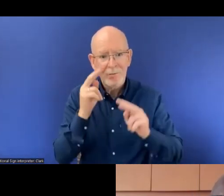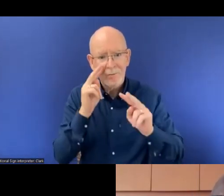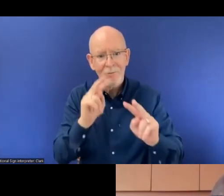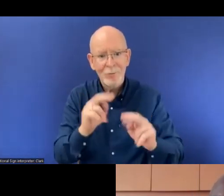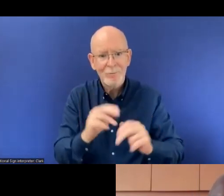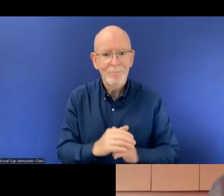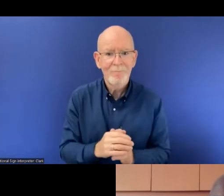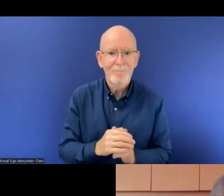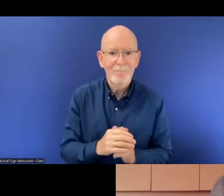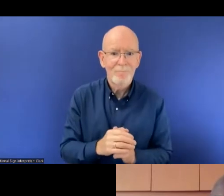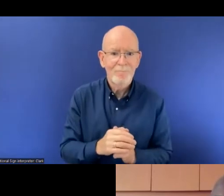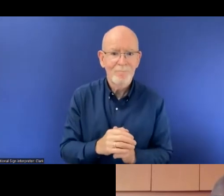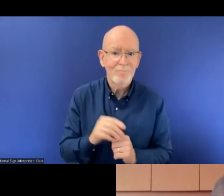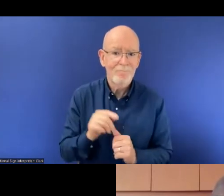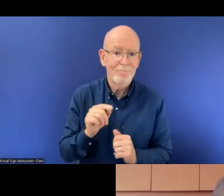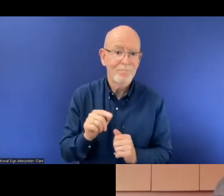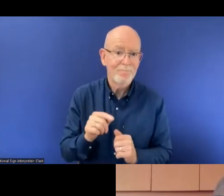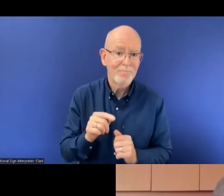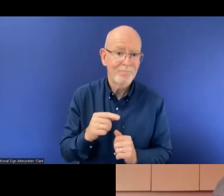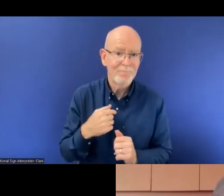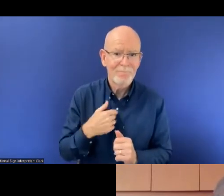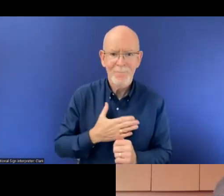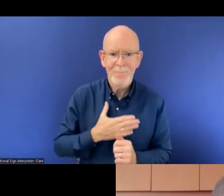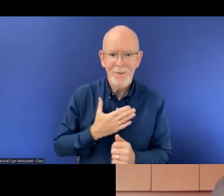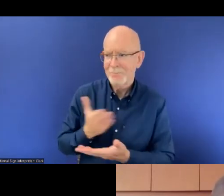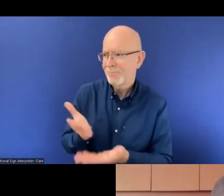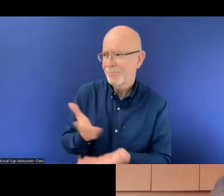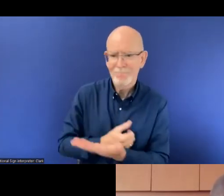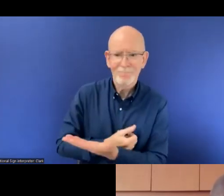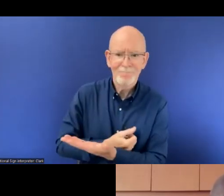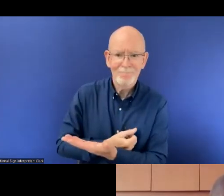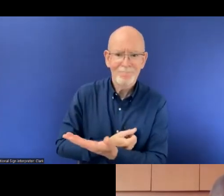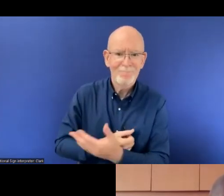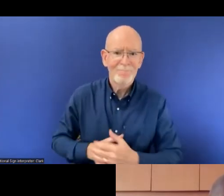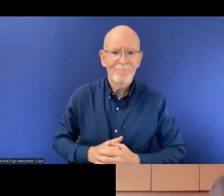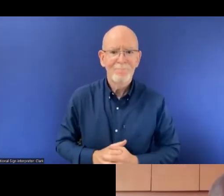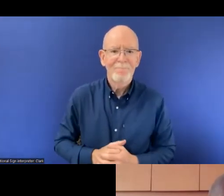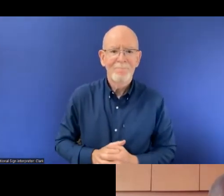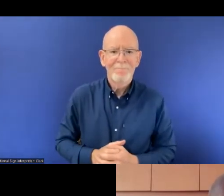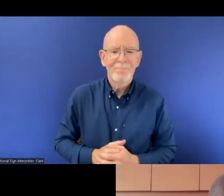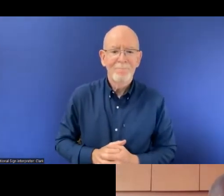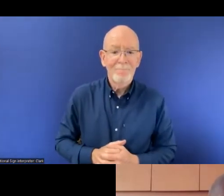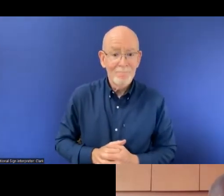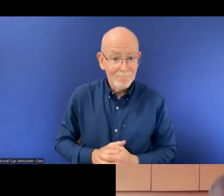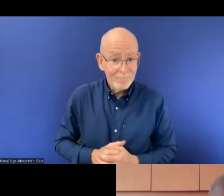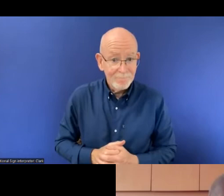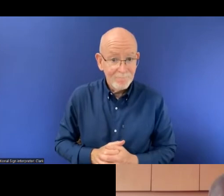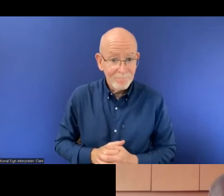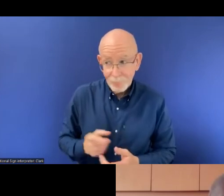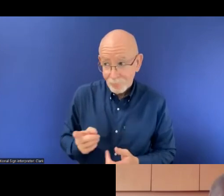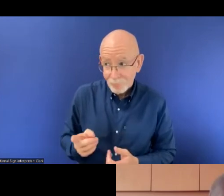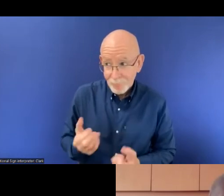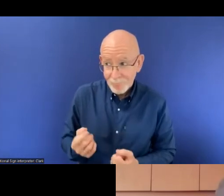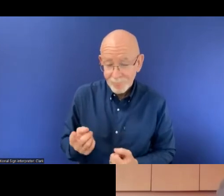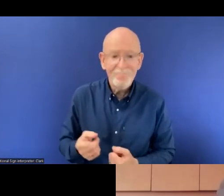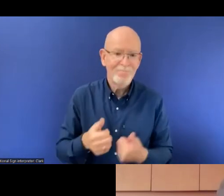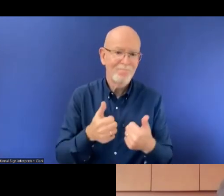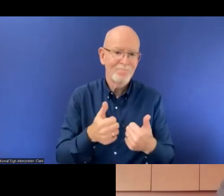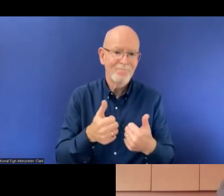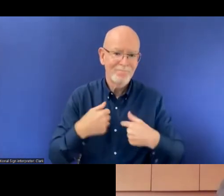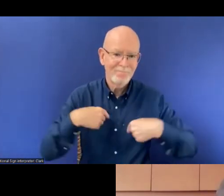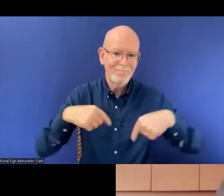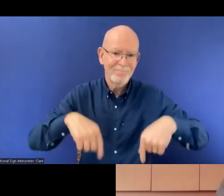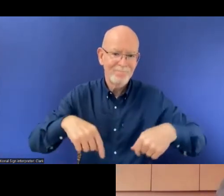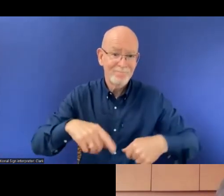Indeed, I am. And can you hear me? Because my computer seems to be showing some instability in my network. So are you hearing me well? You